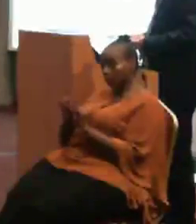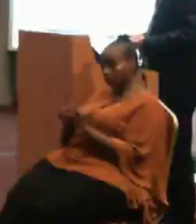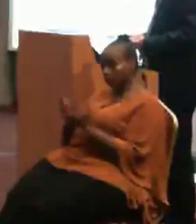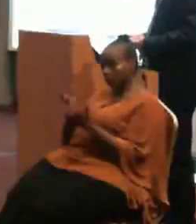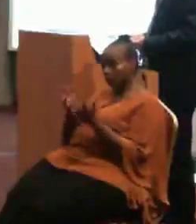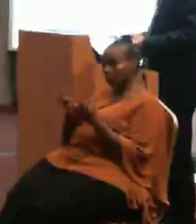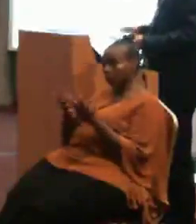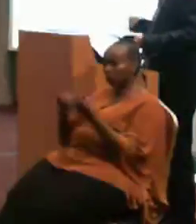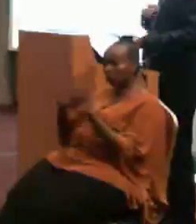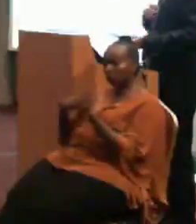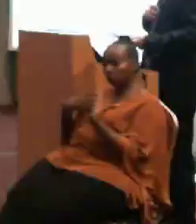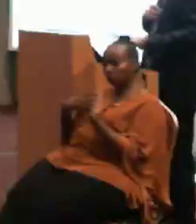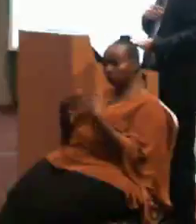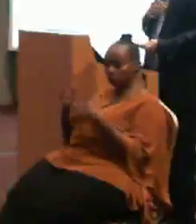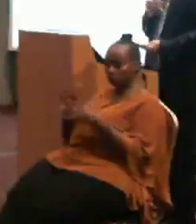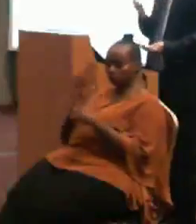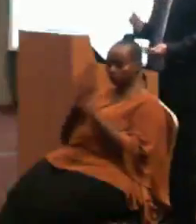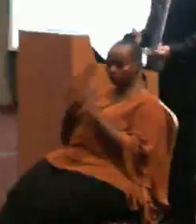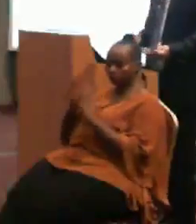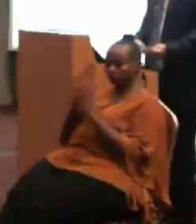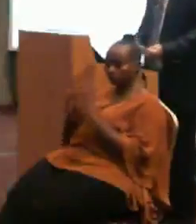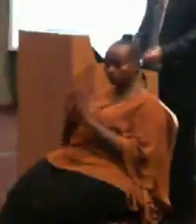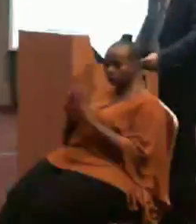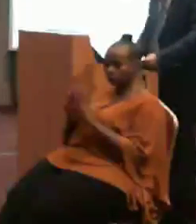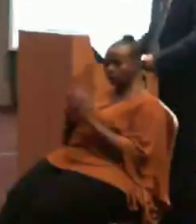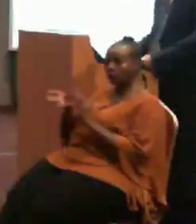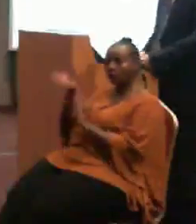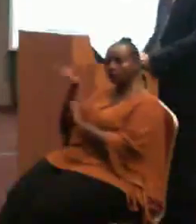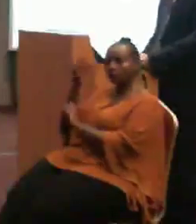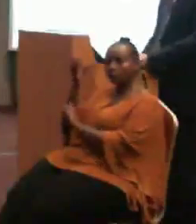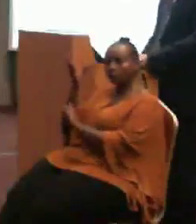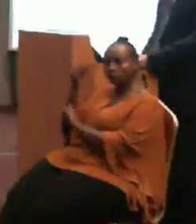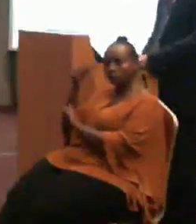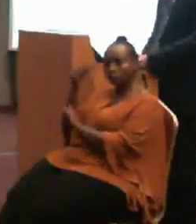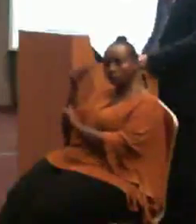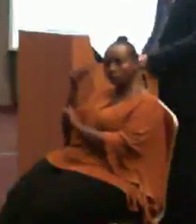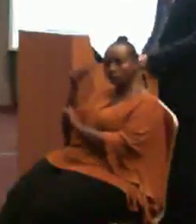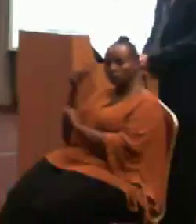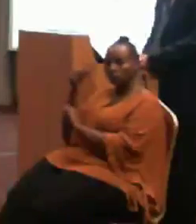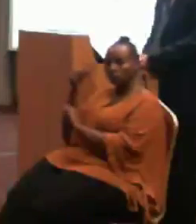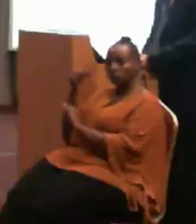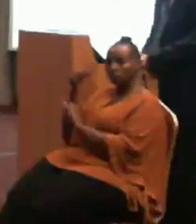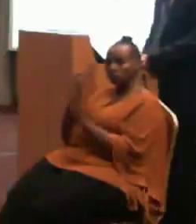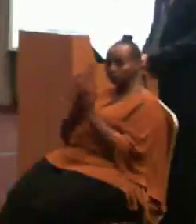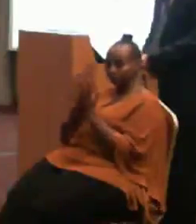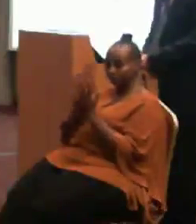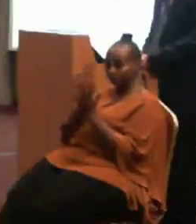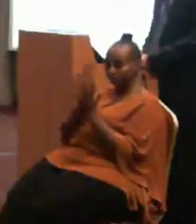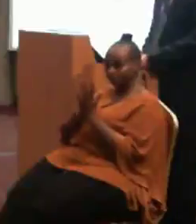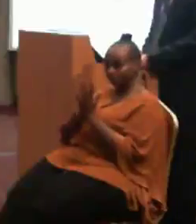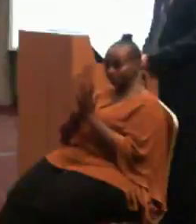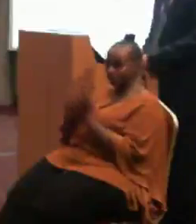provide us with the information in writing that